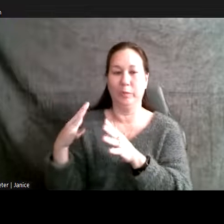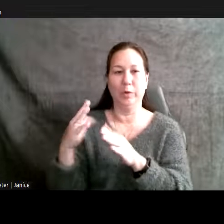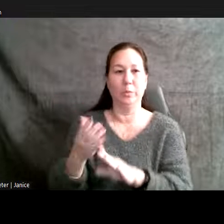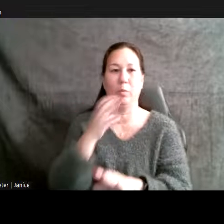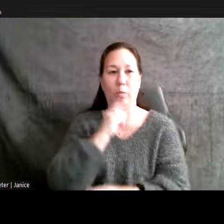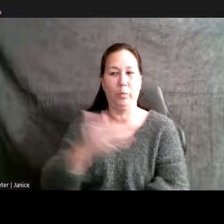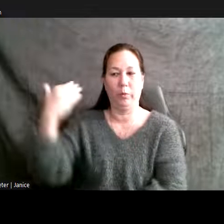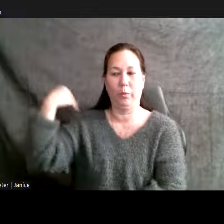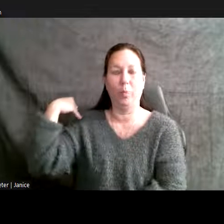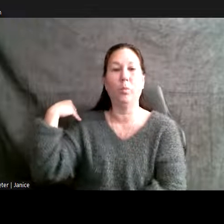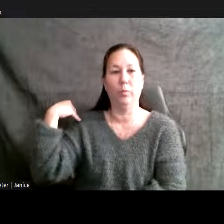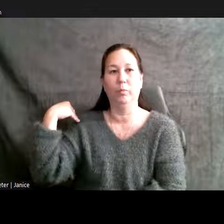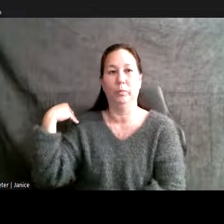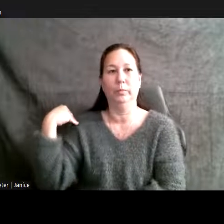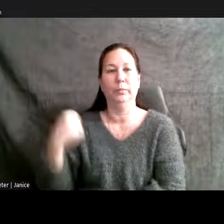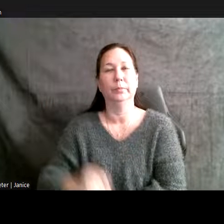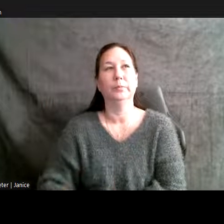So can